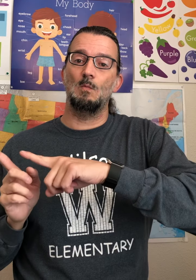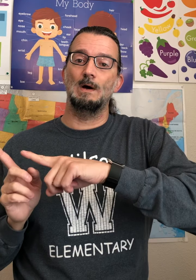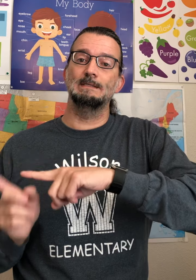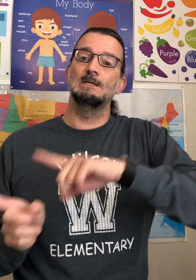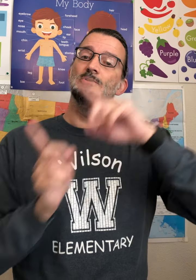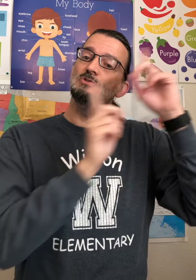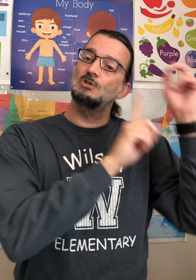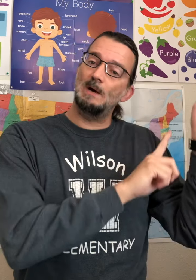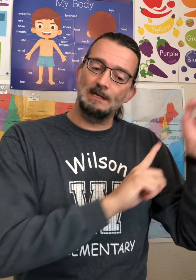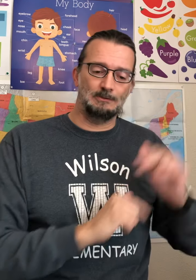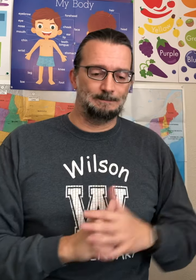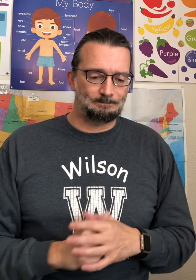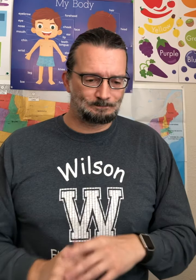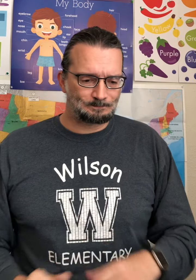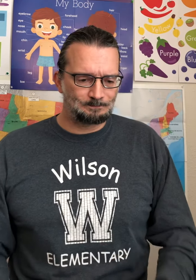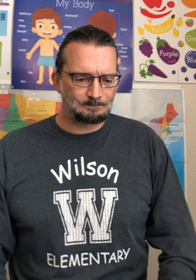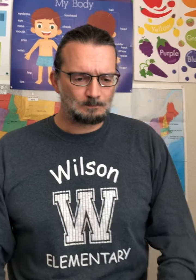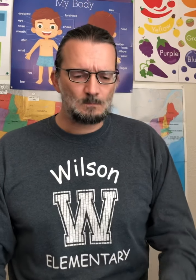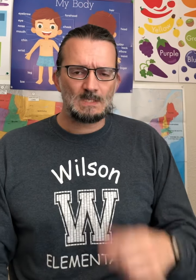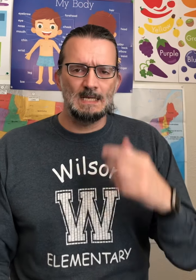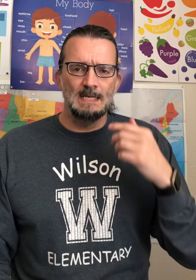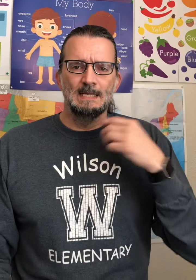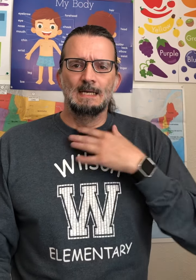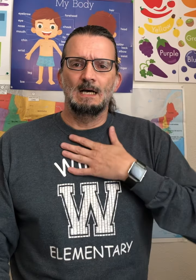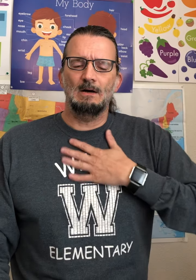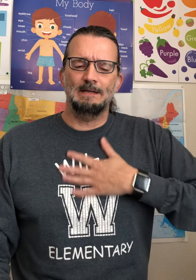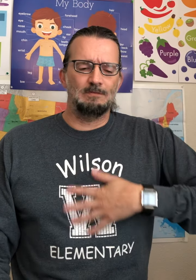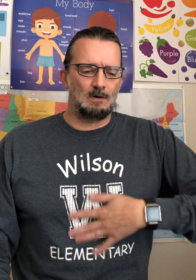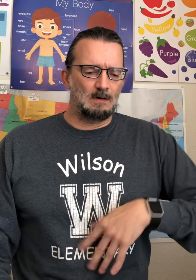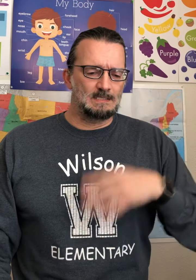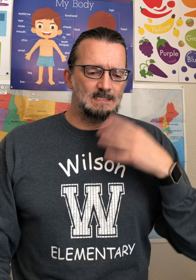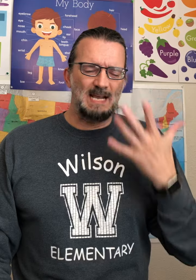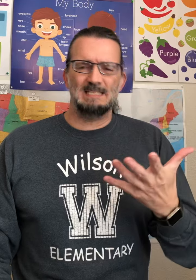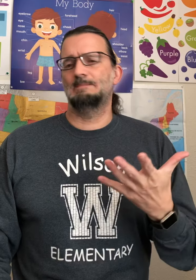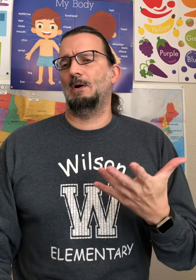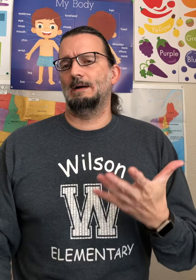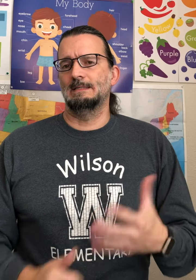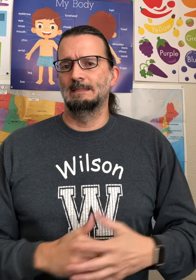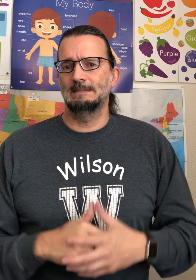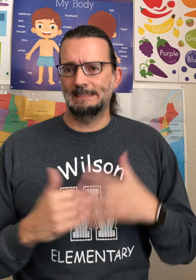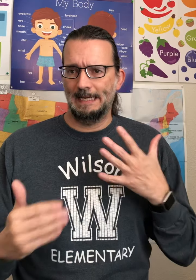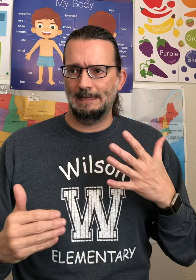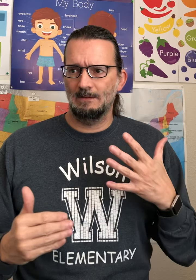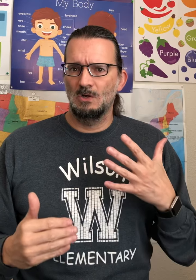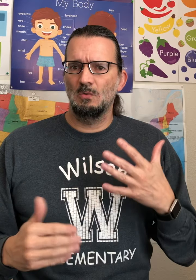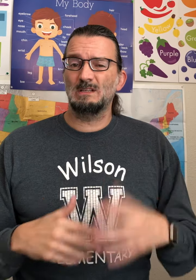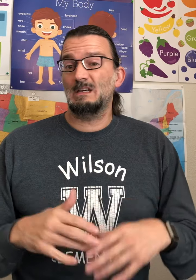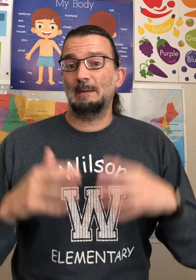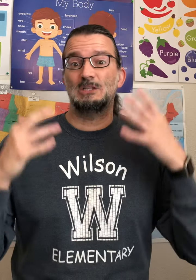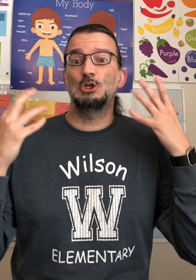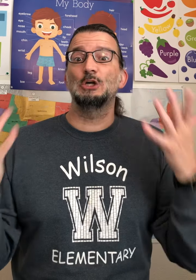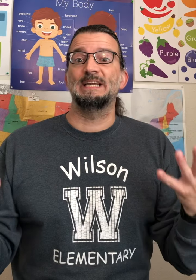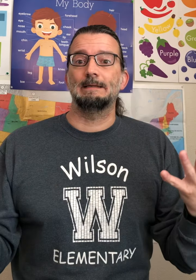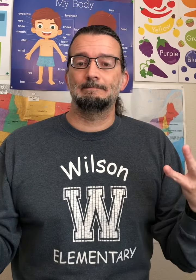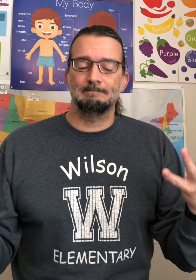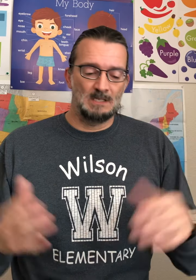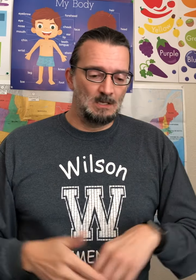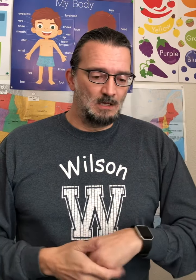1 to 100. Oh, and for our science part today, we're going to talk about cooking. Talk